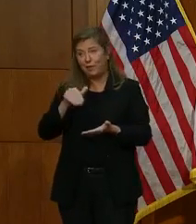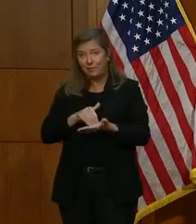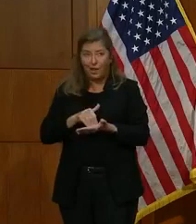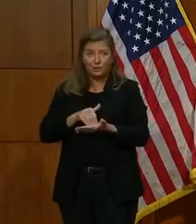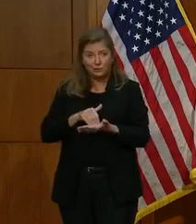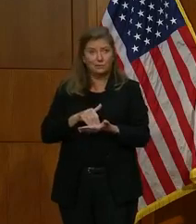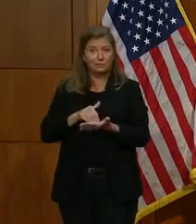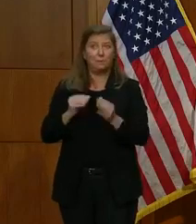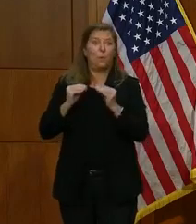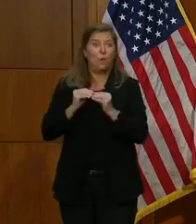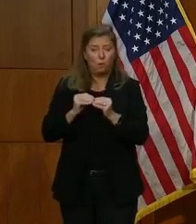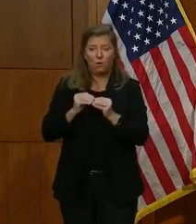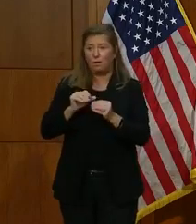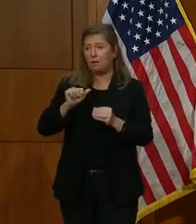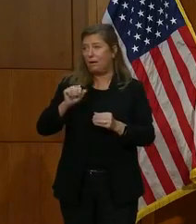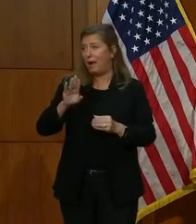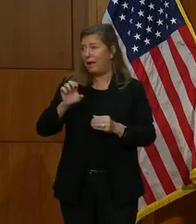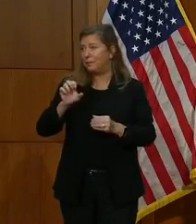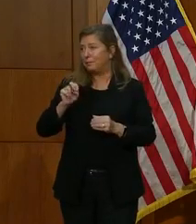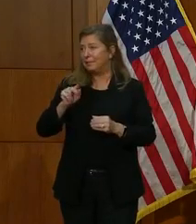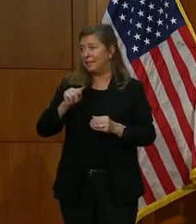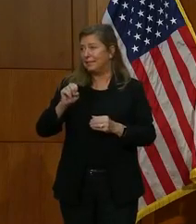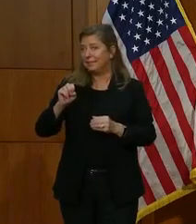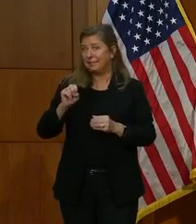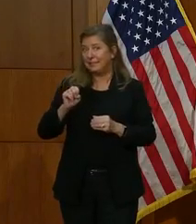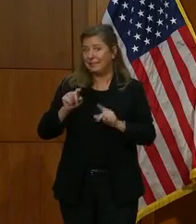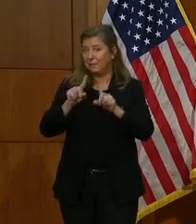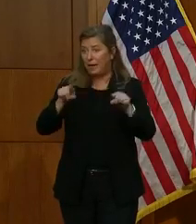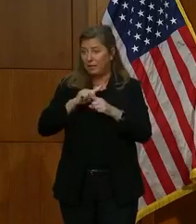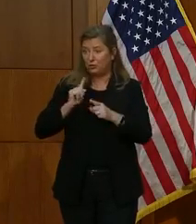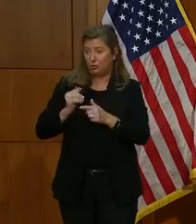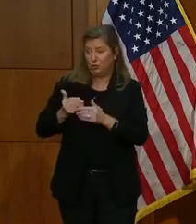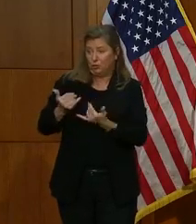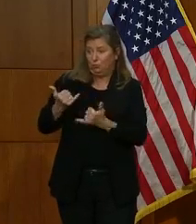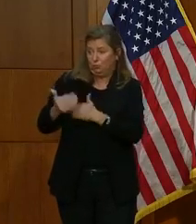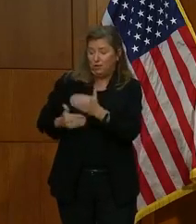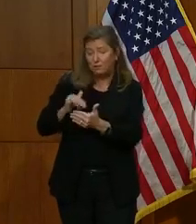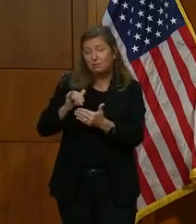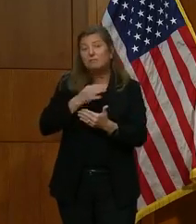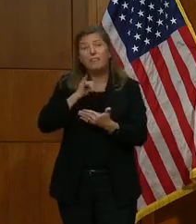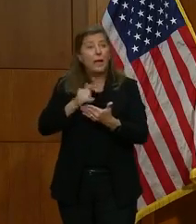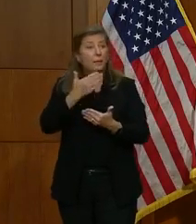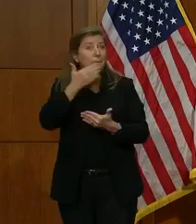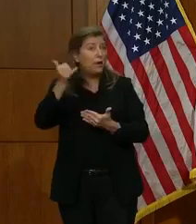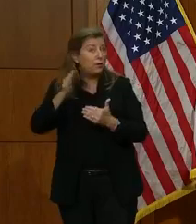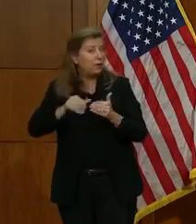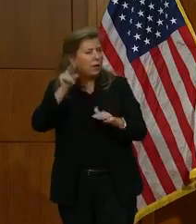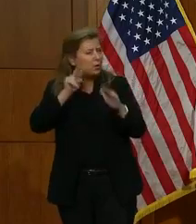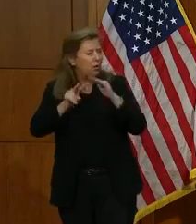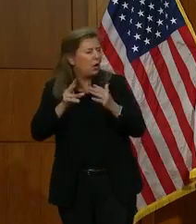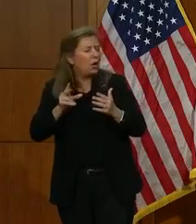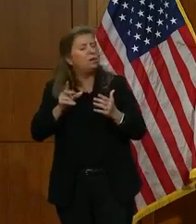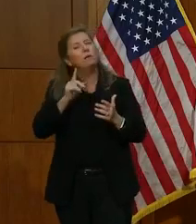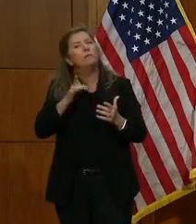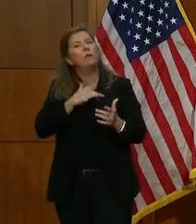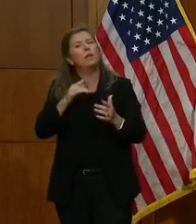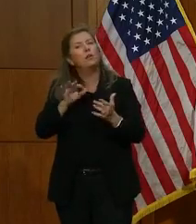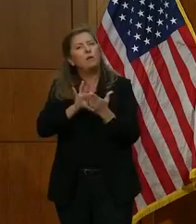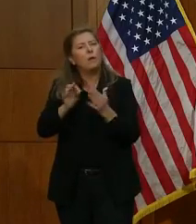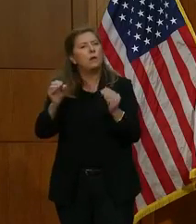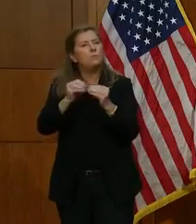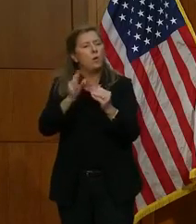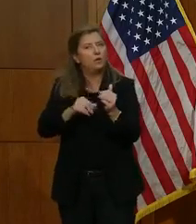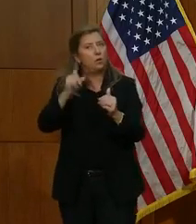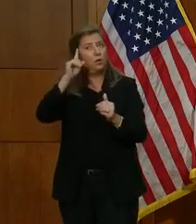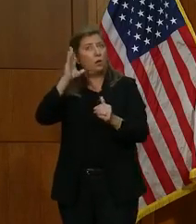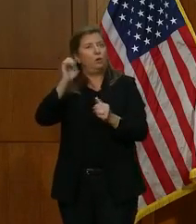300,000 more absentee ballots to pre-process, is that better than you thought you'd be? Are you further along than you thought you'd be? And